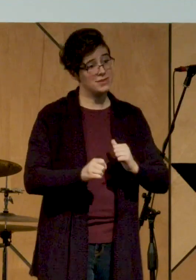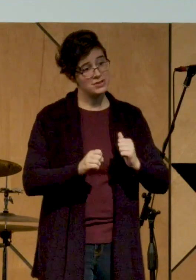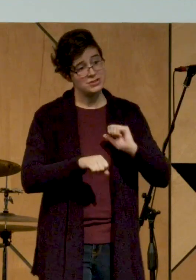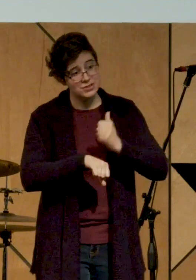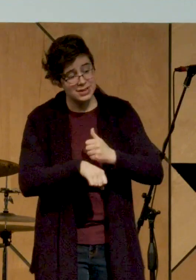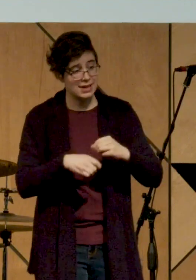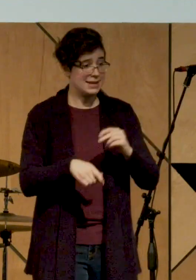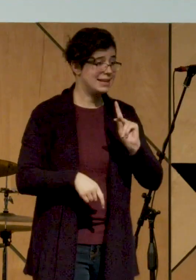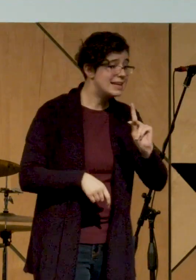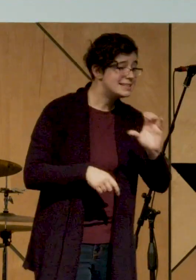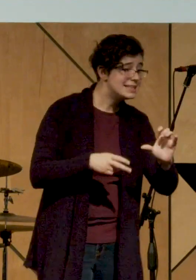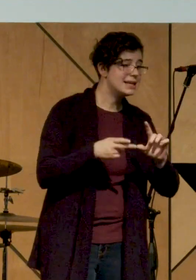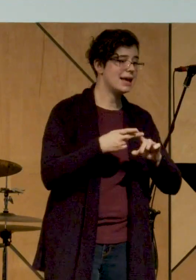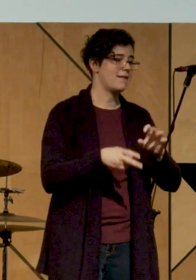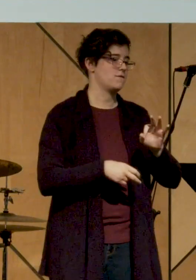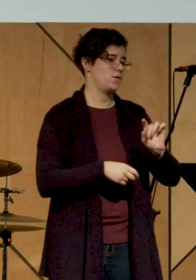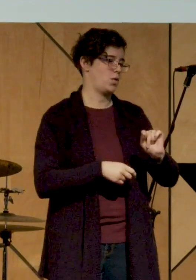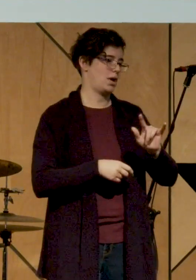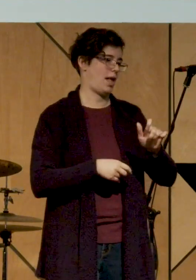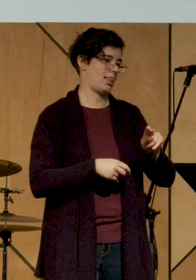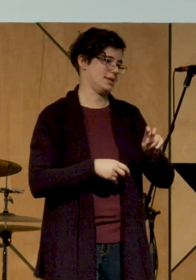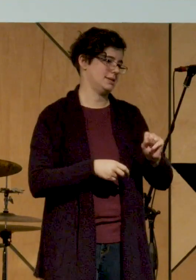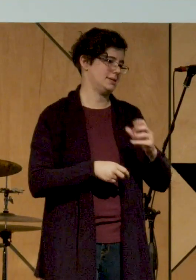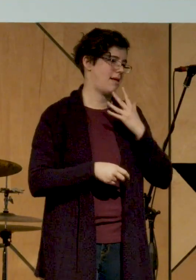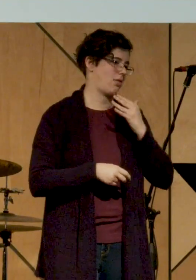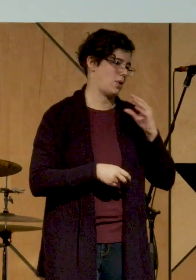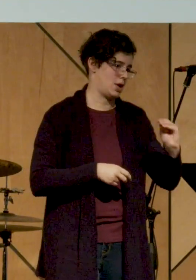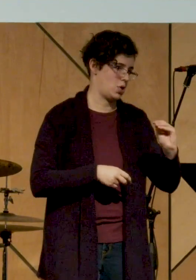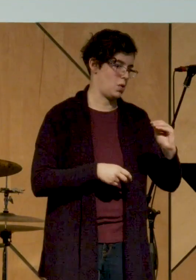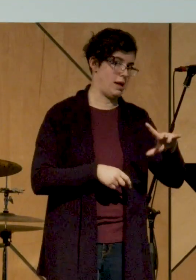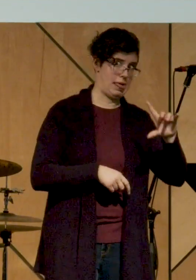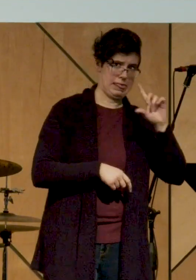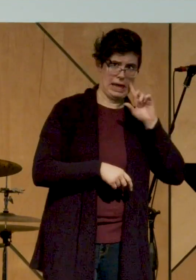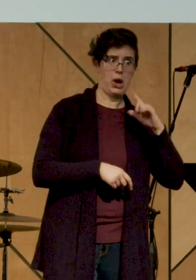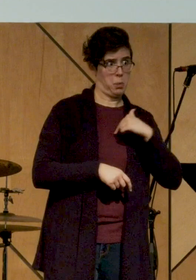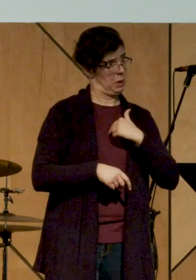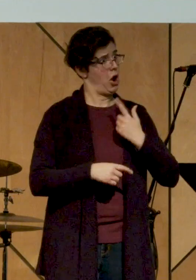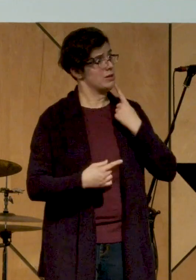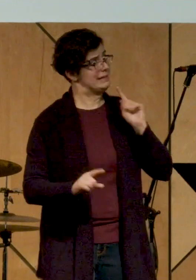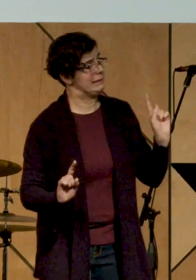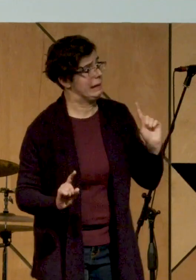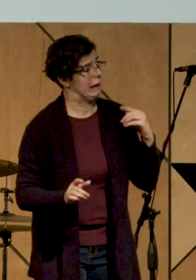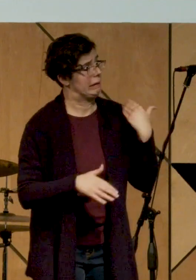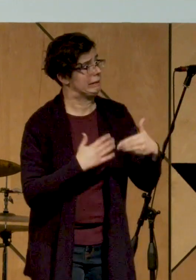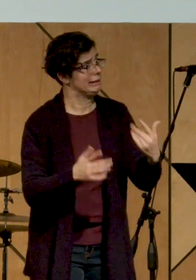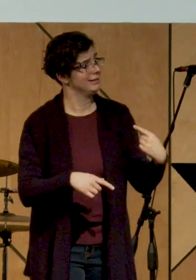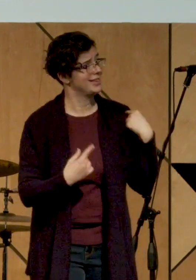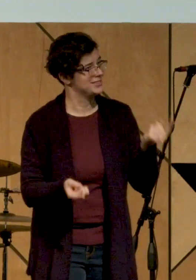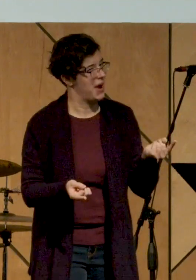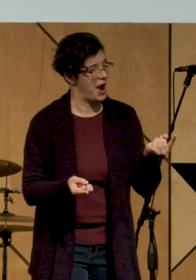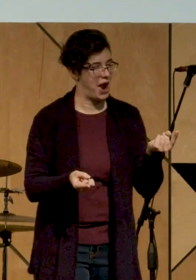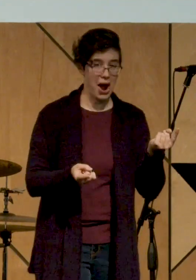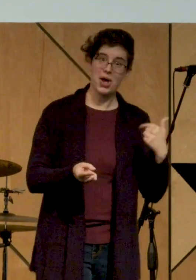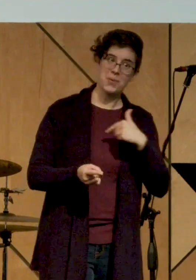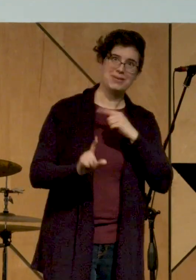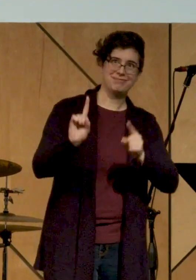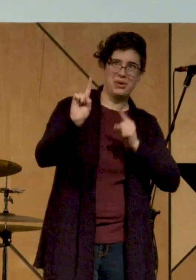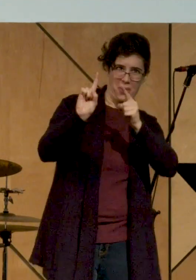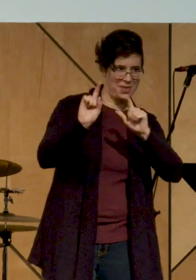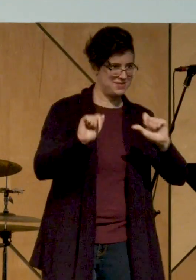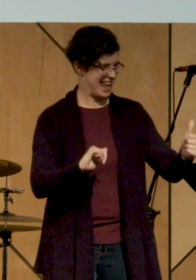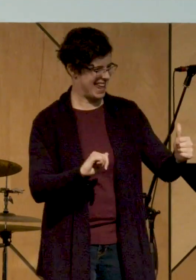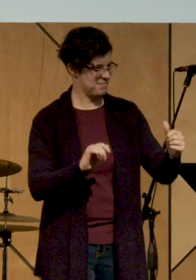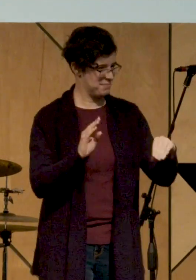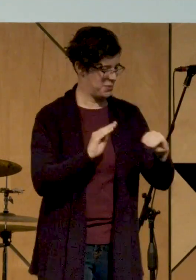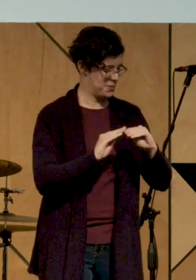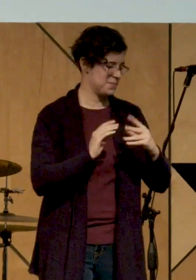Kansas City and Fort Collins. I'm no math magician, but I think we're on track, okay? We got 2 and 2. We're going for 10 and 10. Would